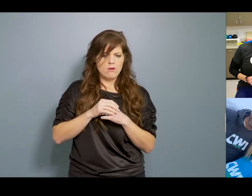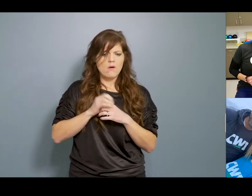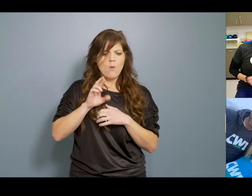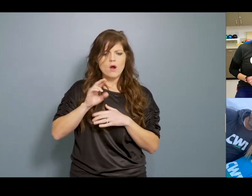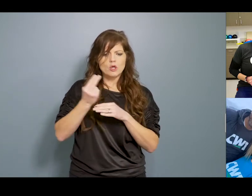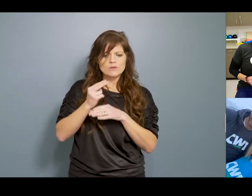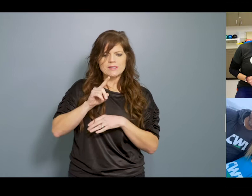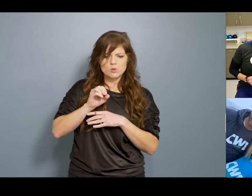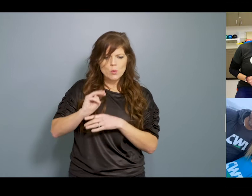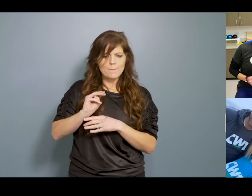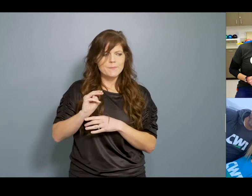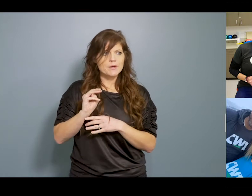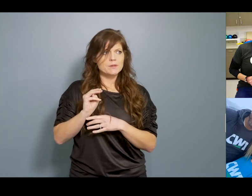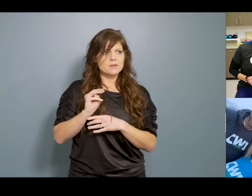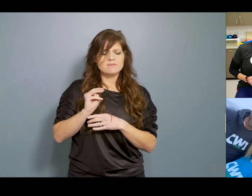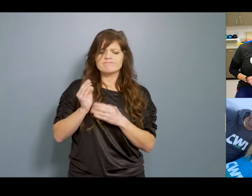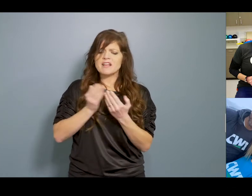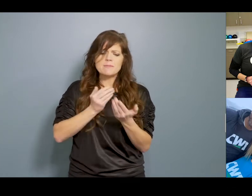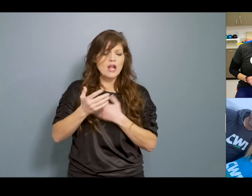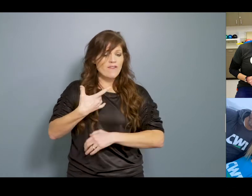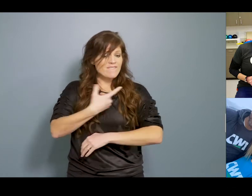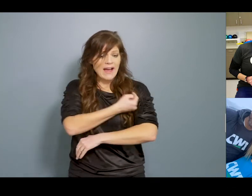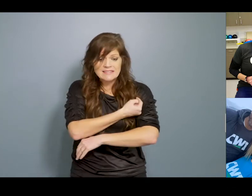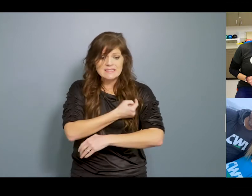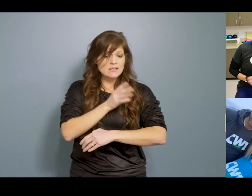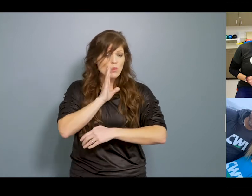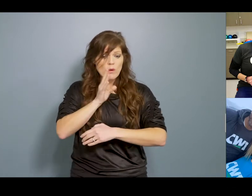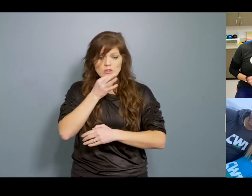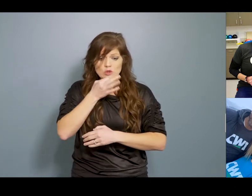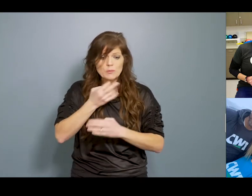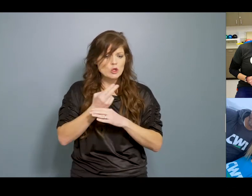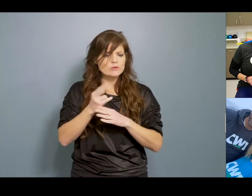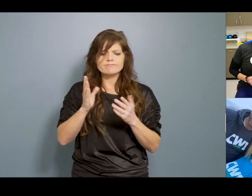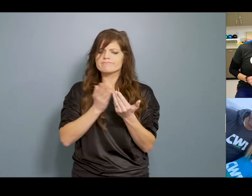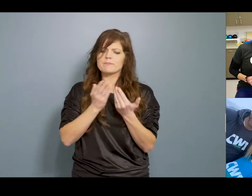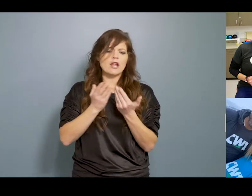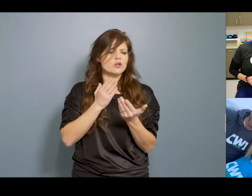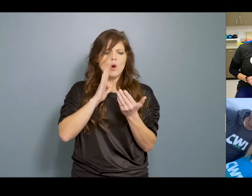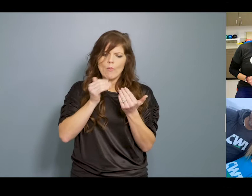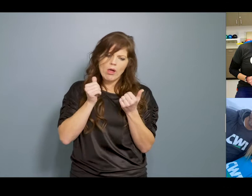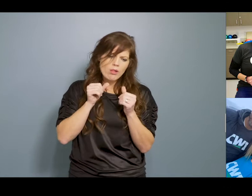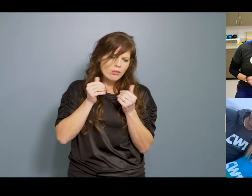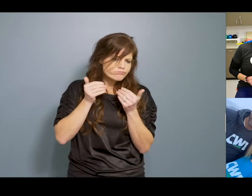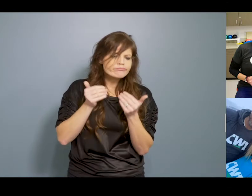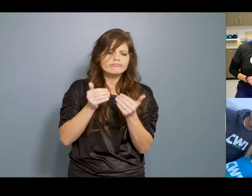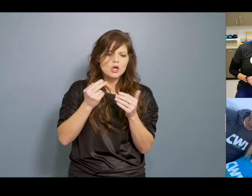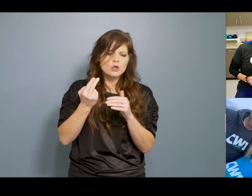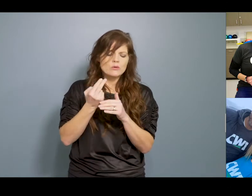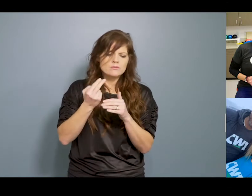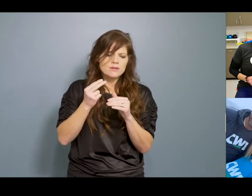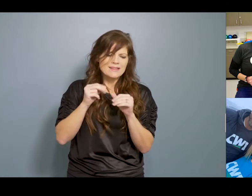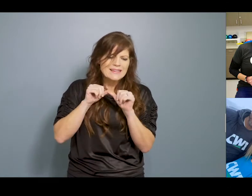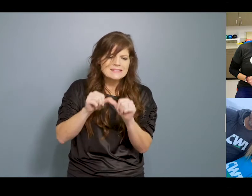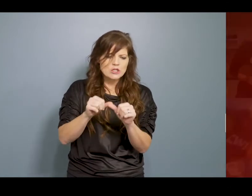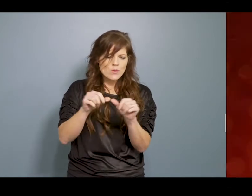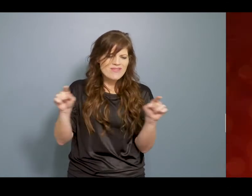venues, and even with the vaccine coming on, we have to make those decisions now to be able to move forward to do the planning and the execution